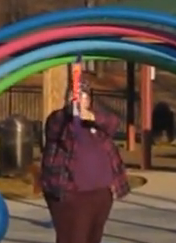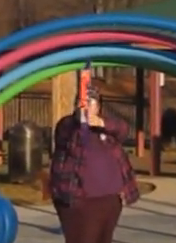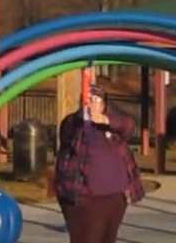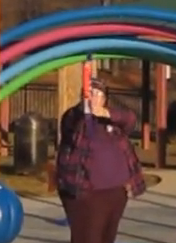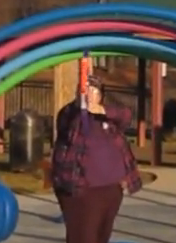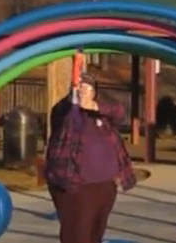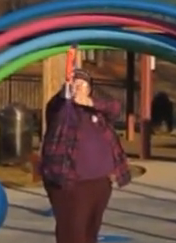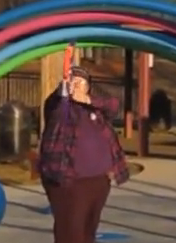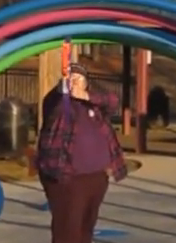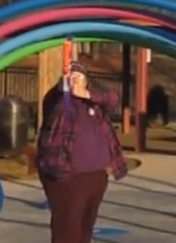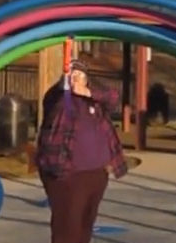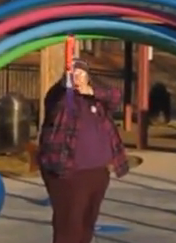back too when the whistles.